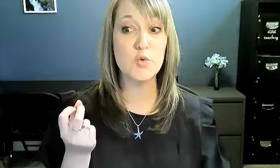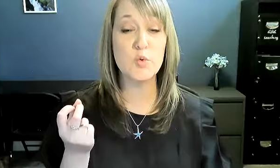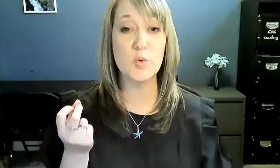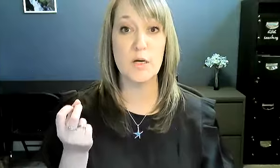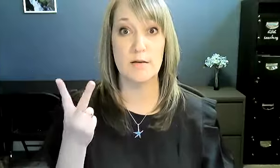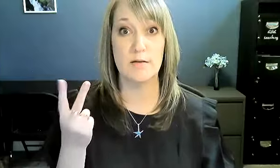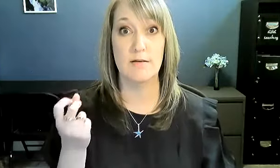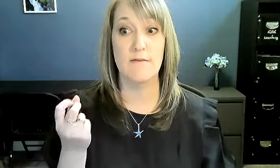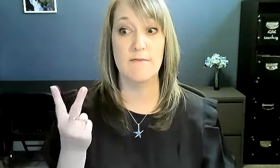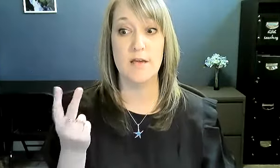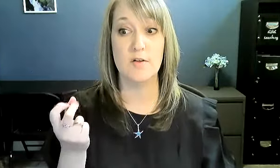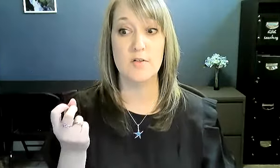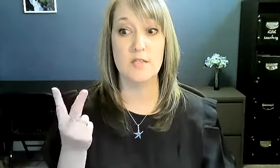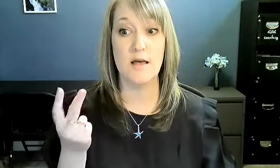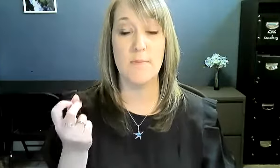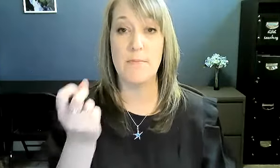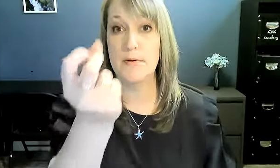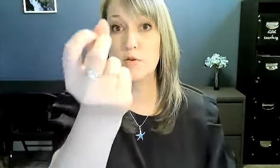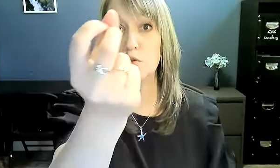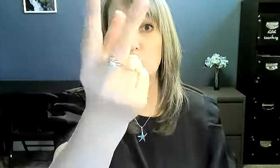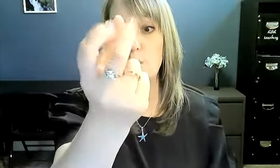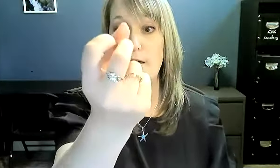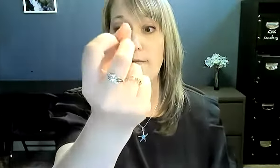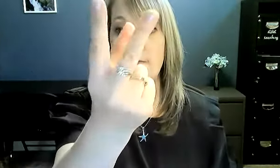2 fingers up. 12.